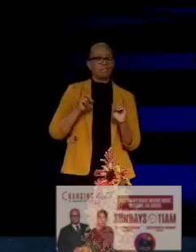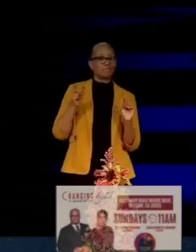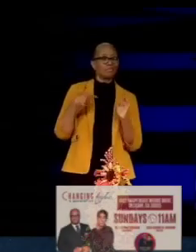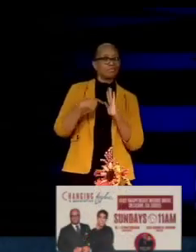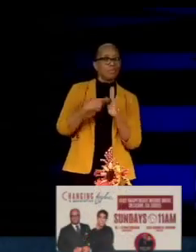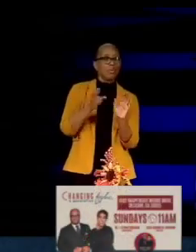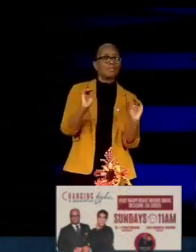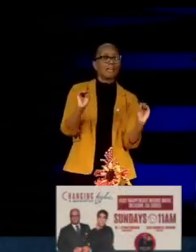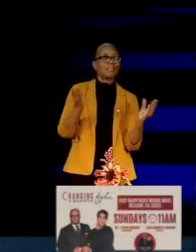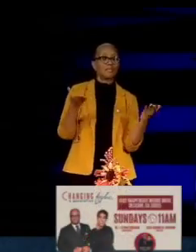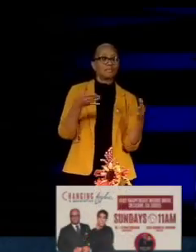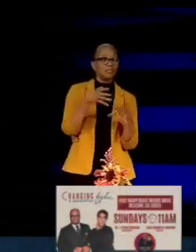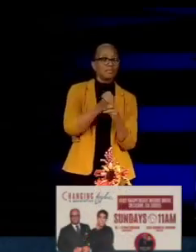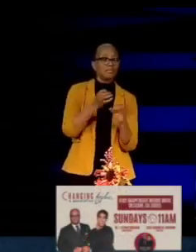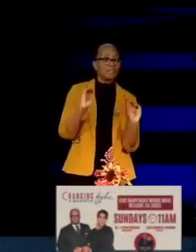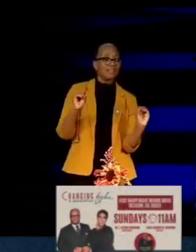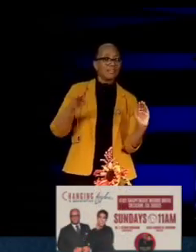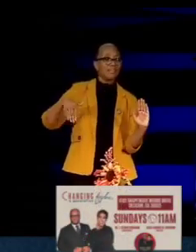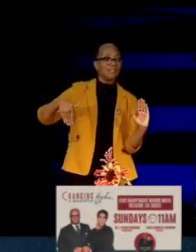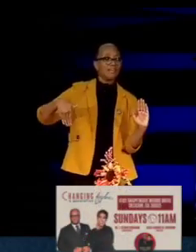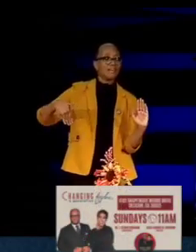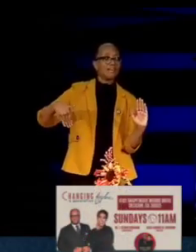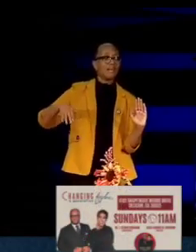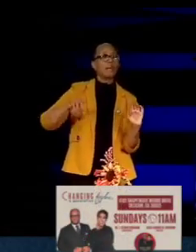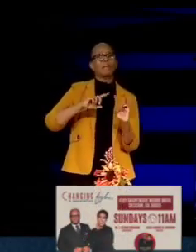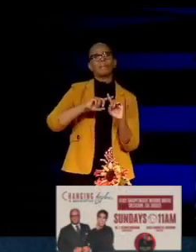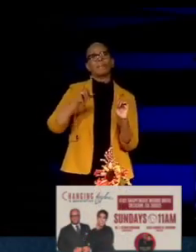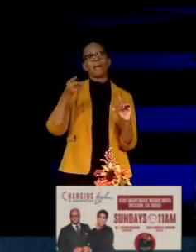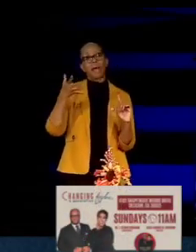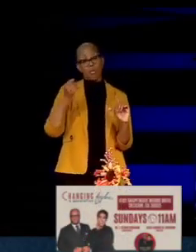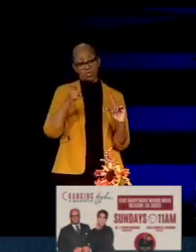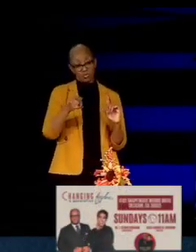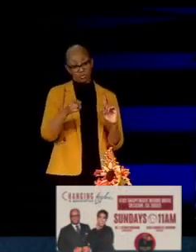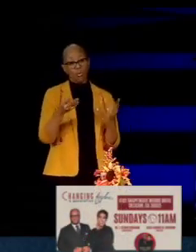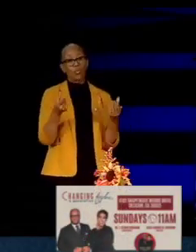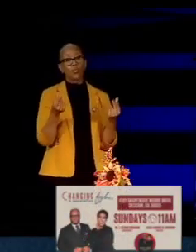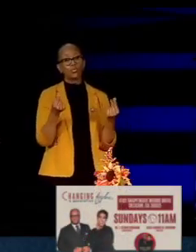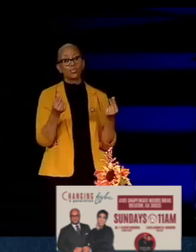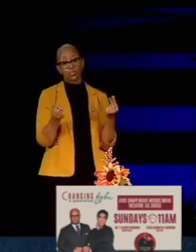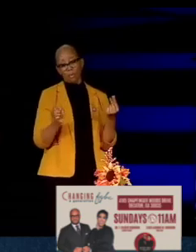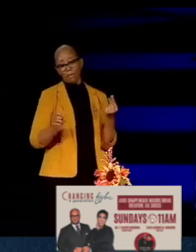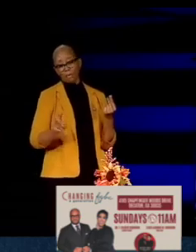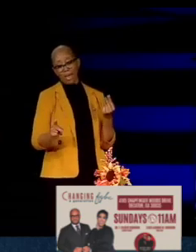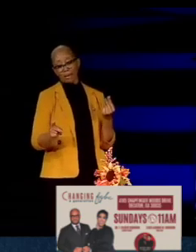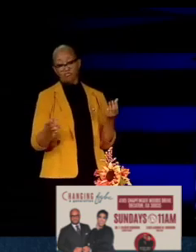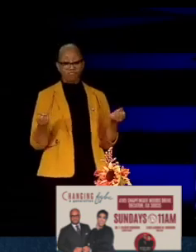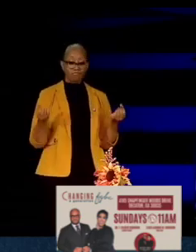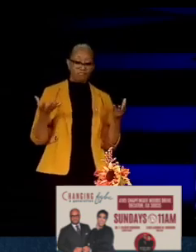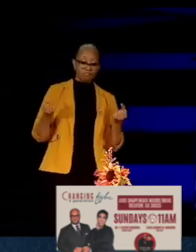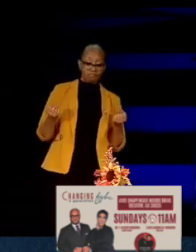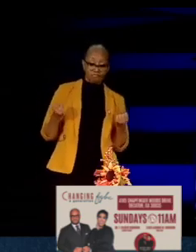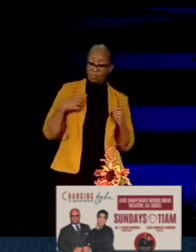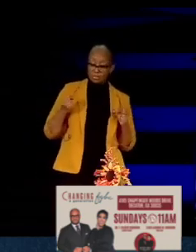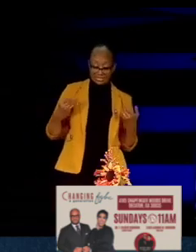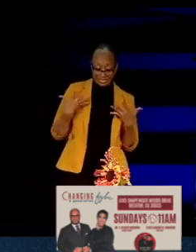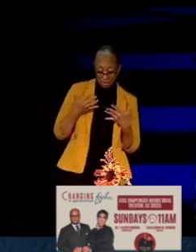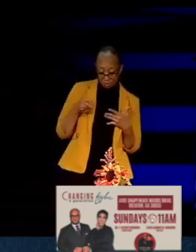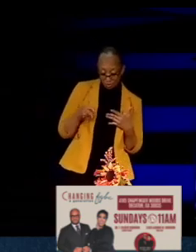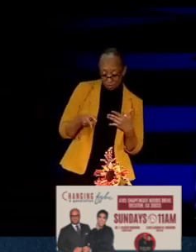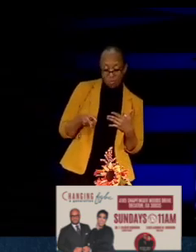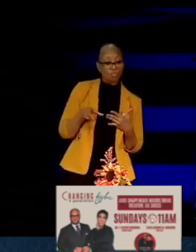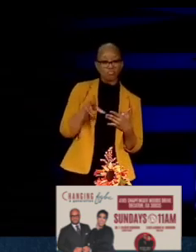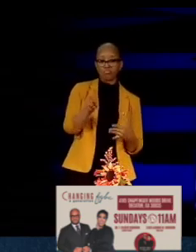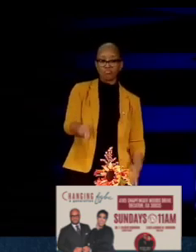Coming up on Greater Change Ministry. I need you to get in the devil's face. Stop being scared of the